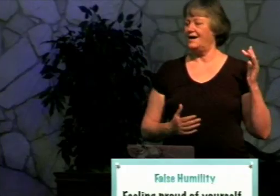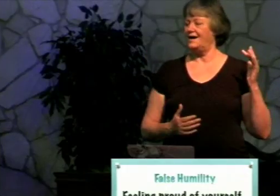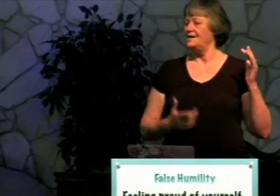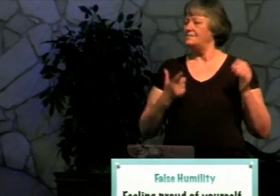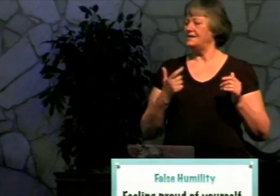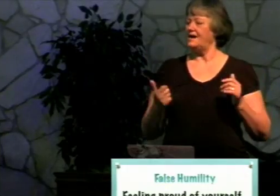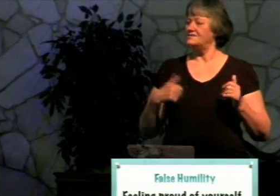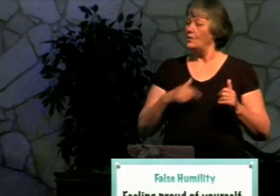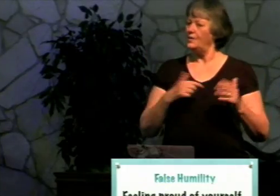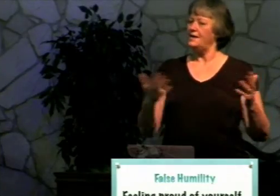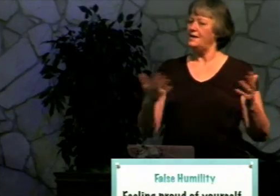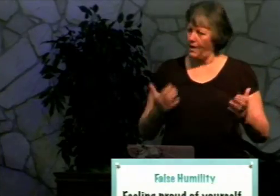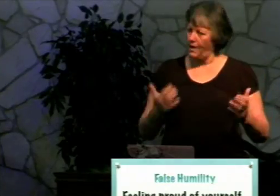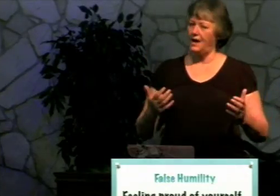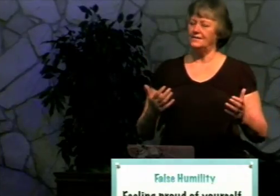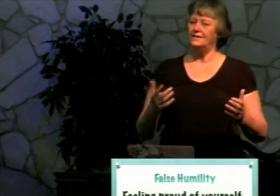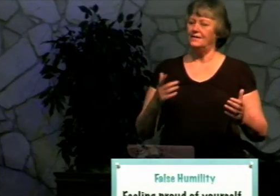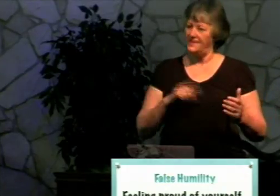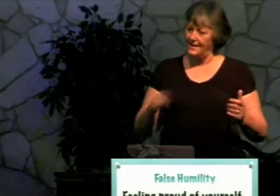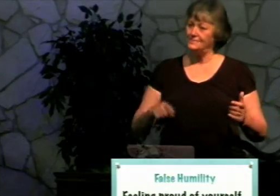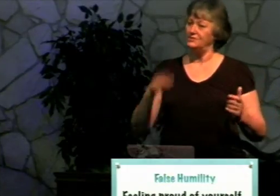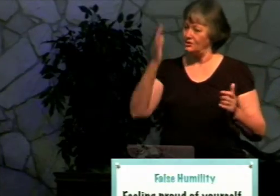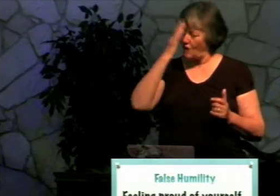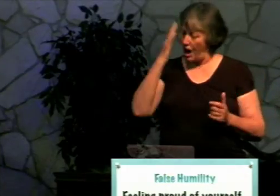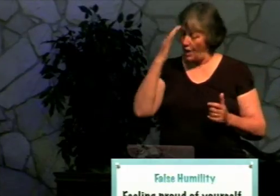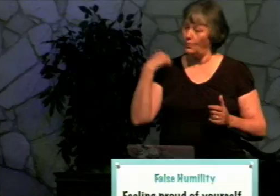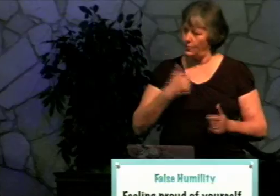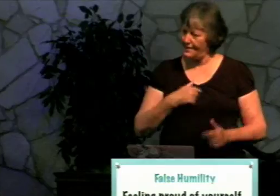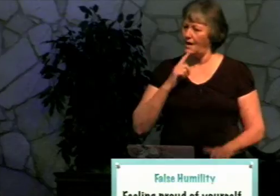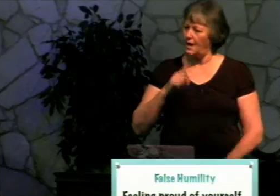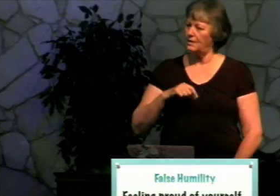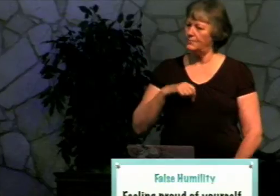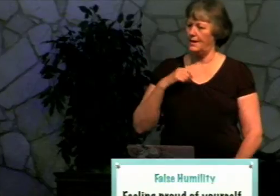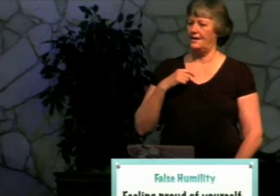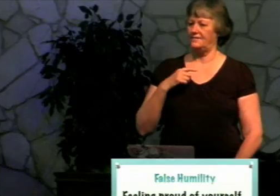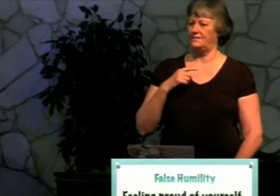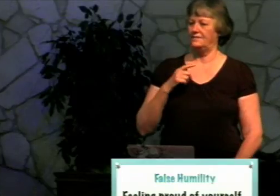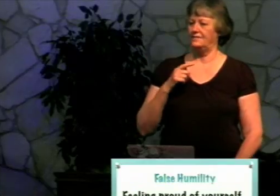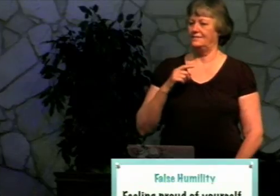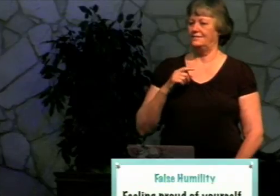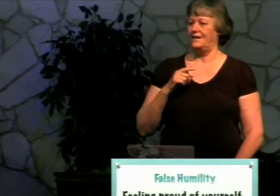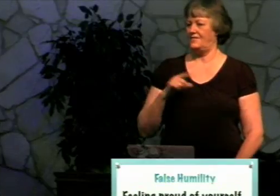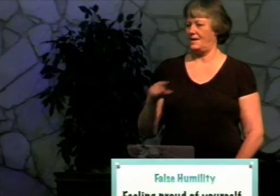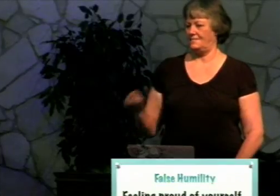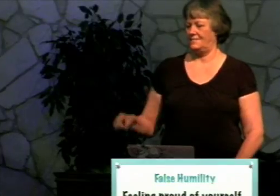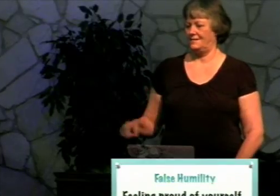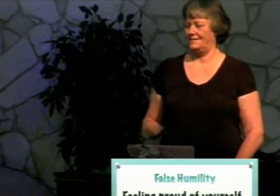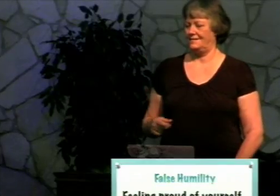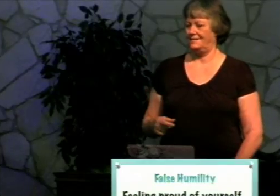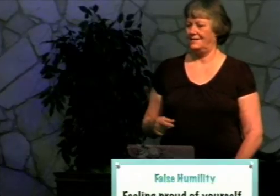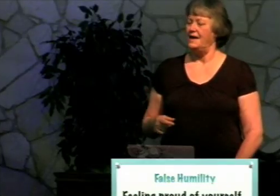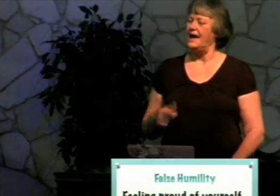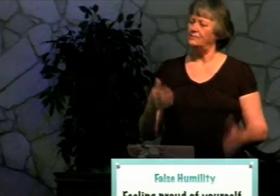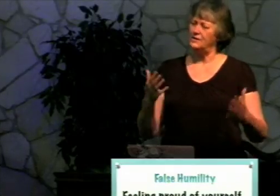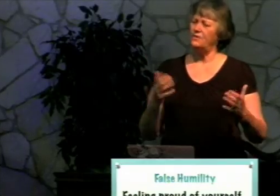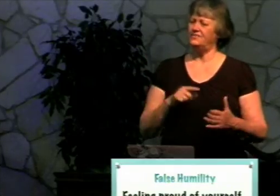Why? Because we want them to know we are proud of them. And we want